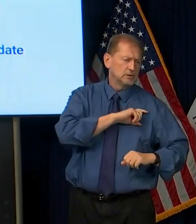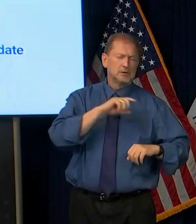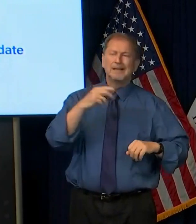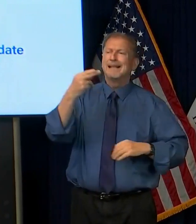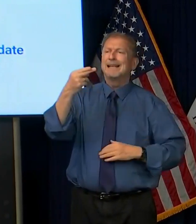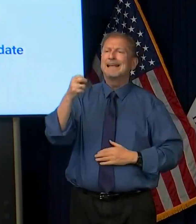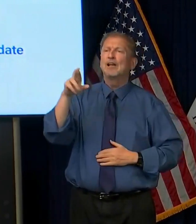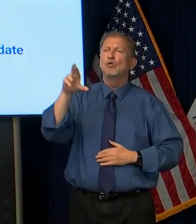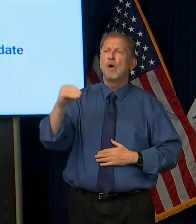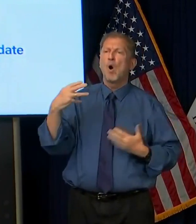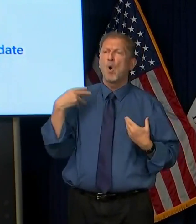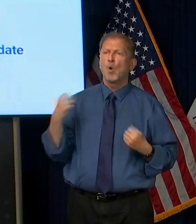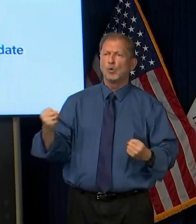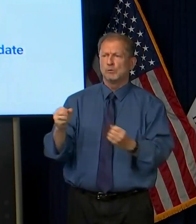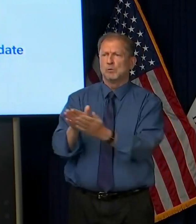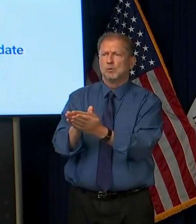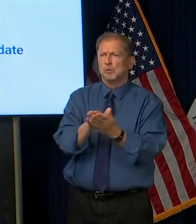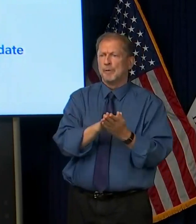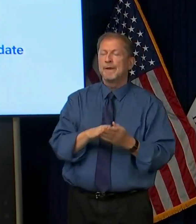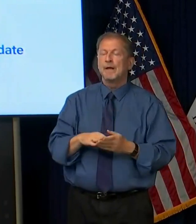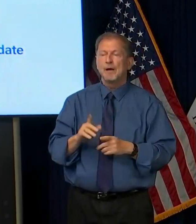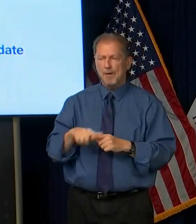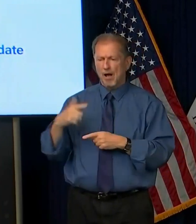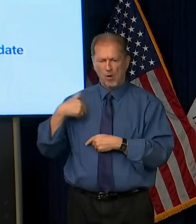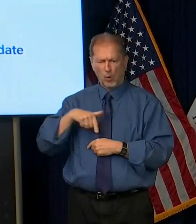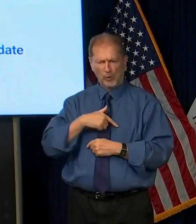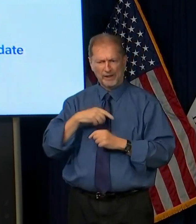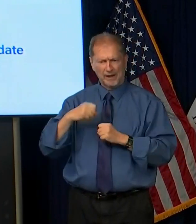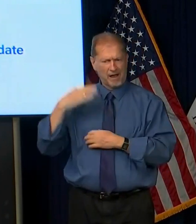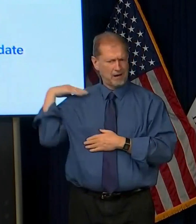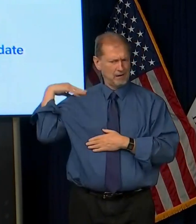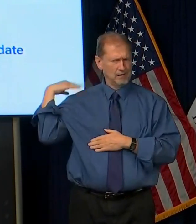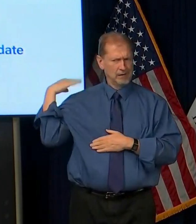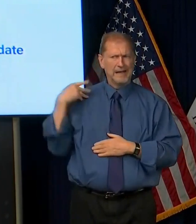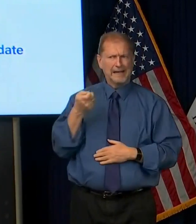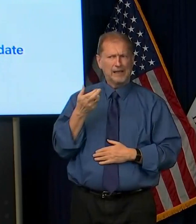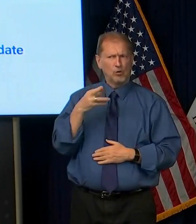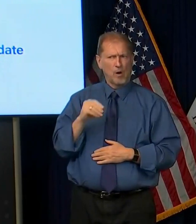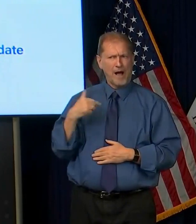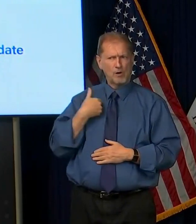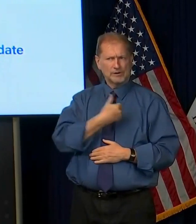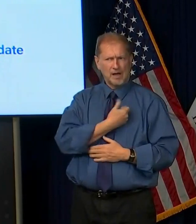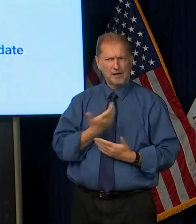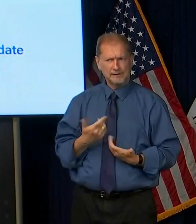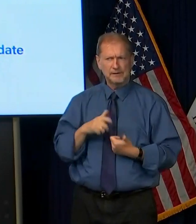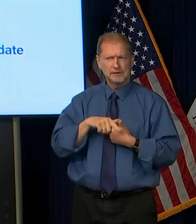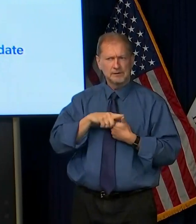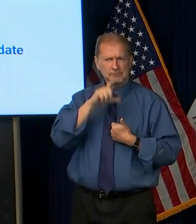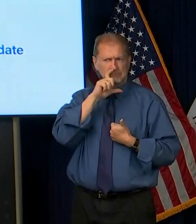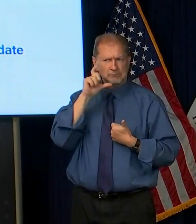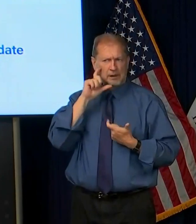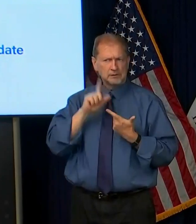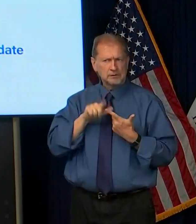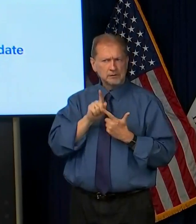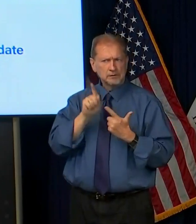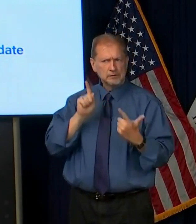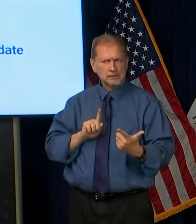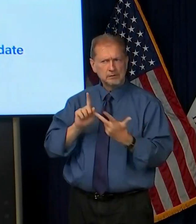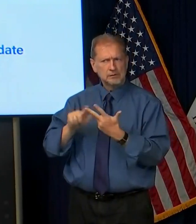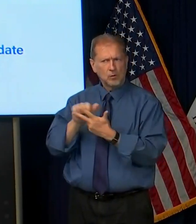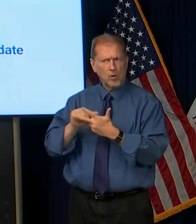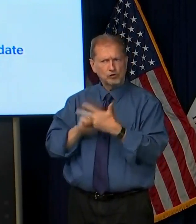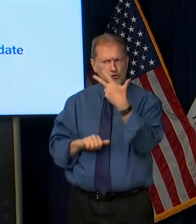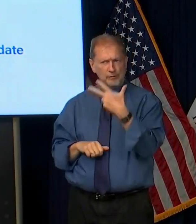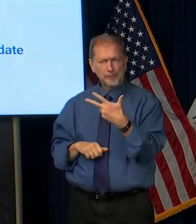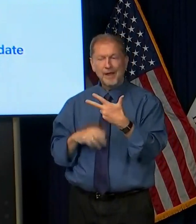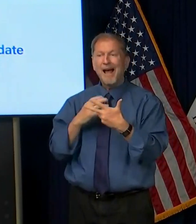We all can be a part of saving lives by just wearing our mask, watching our distance, and washing our hands. And please remember, your mask